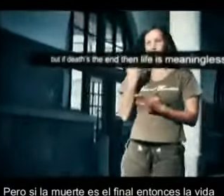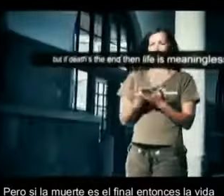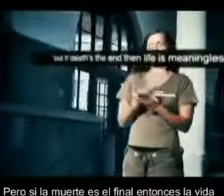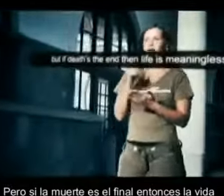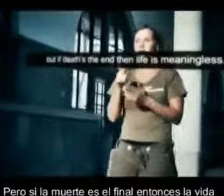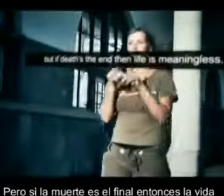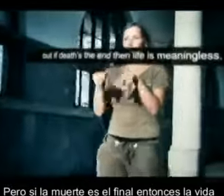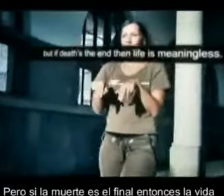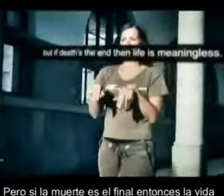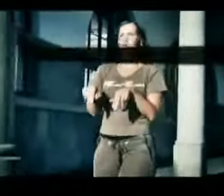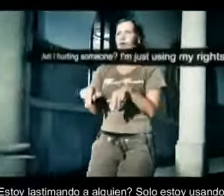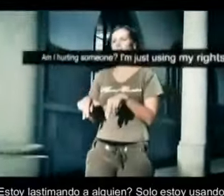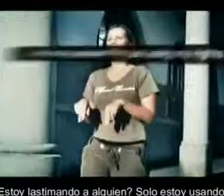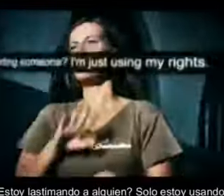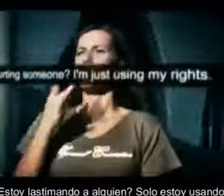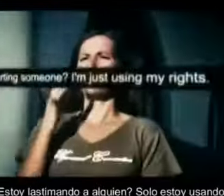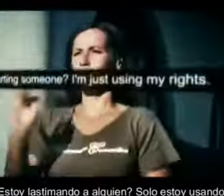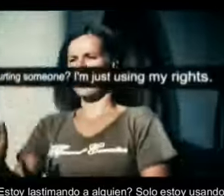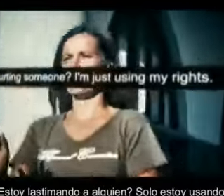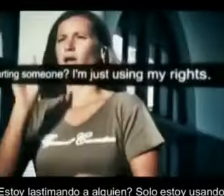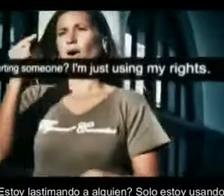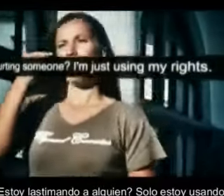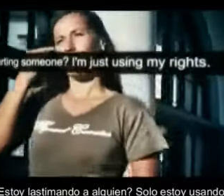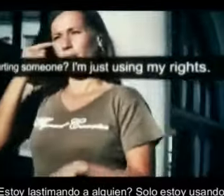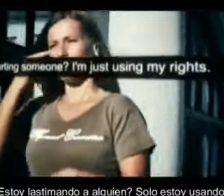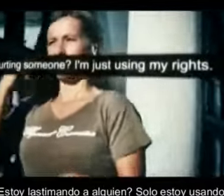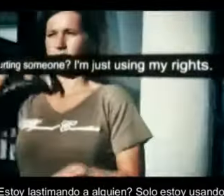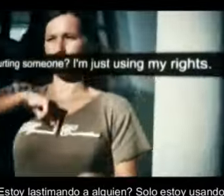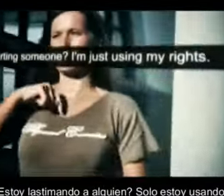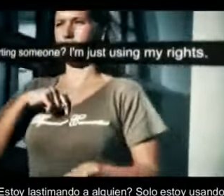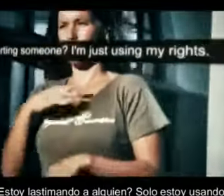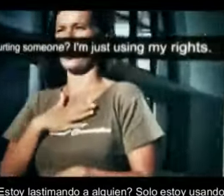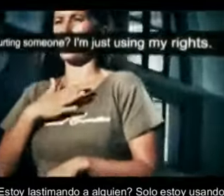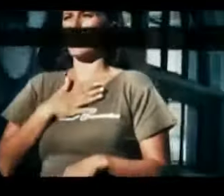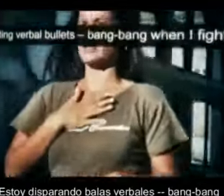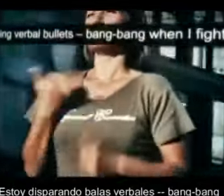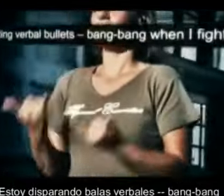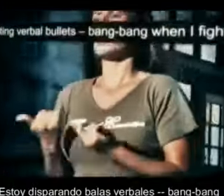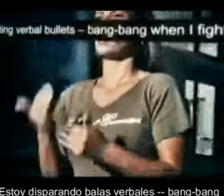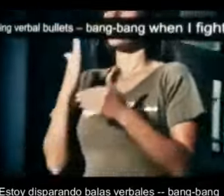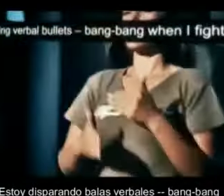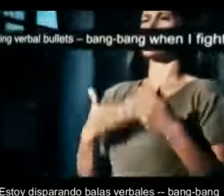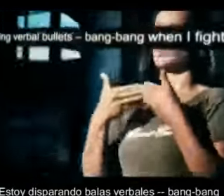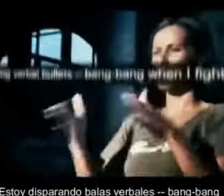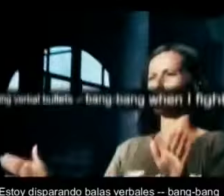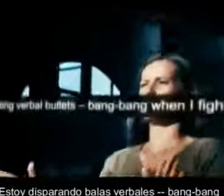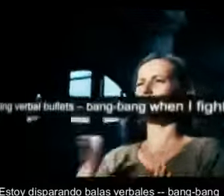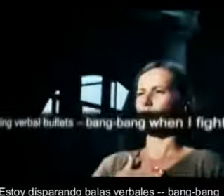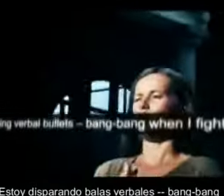is meaningless. Am I hurting someone? I'm just using my rights. I'm shooting verbal bullets, bang